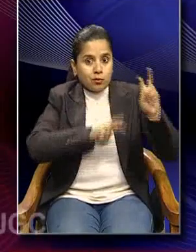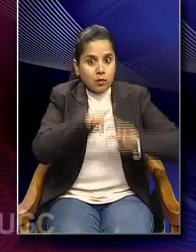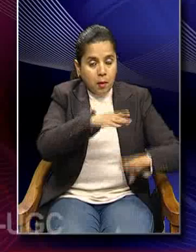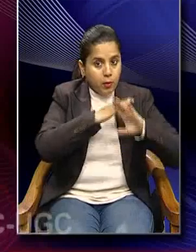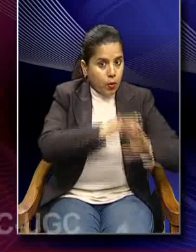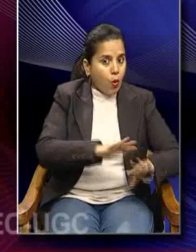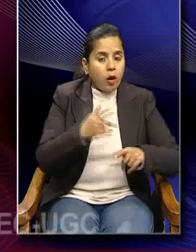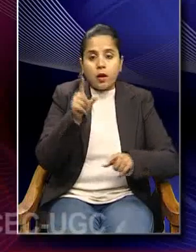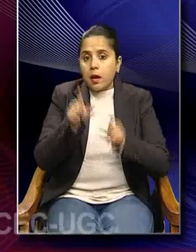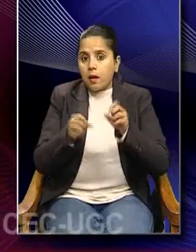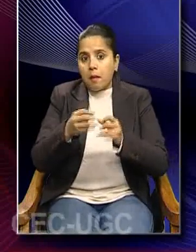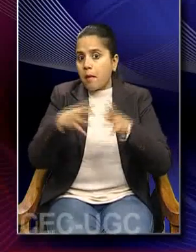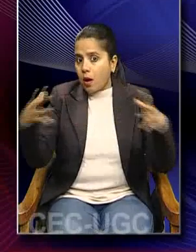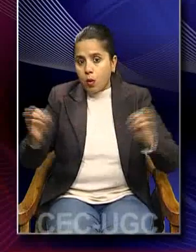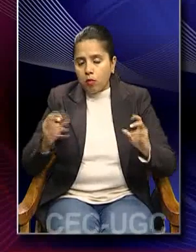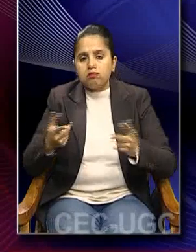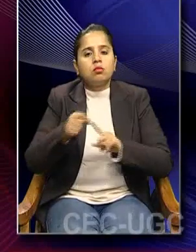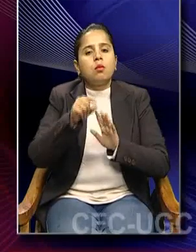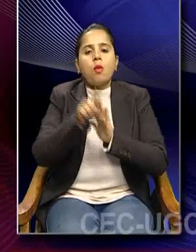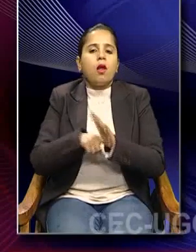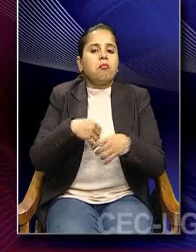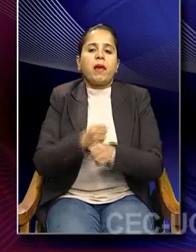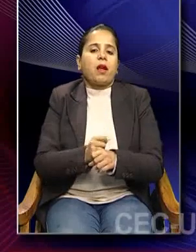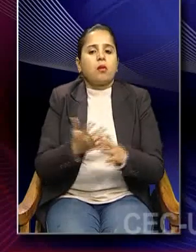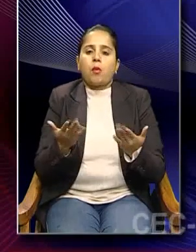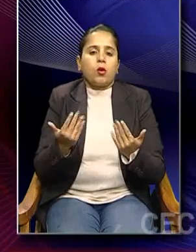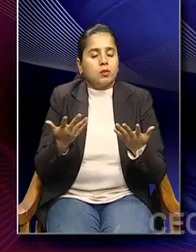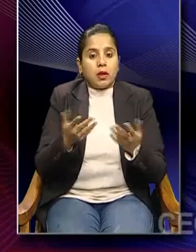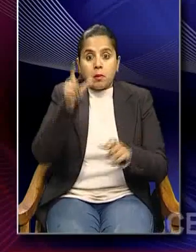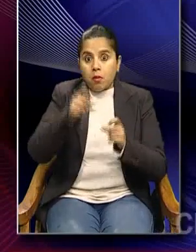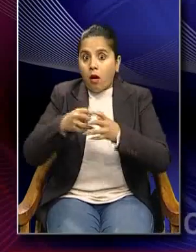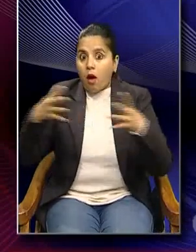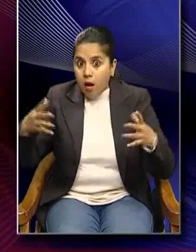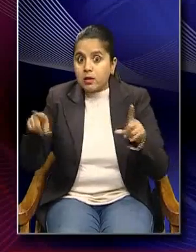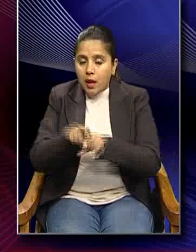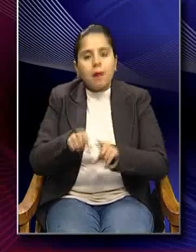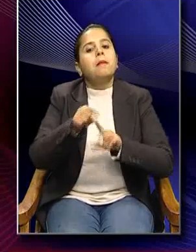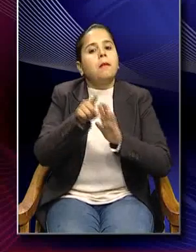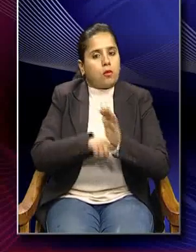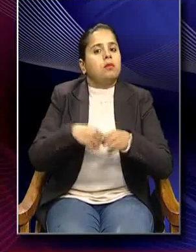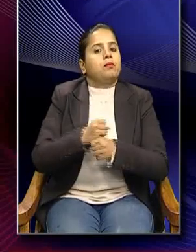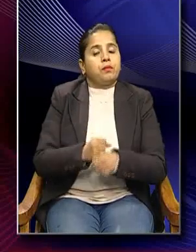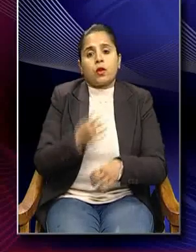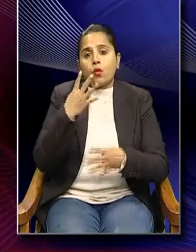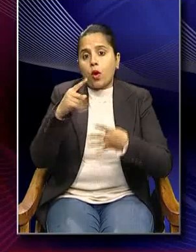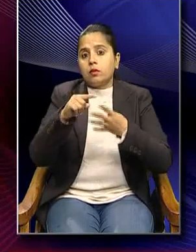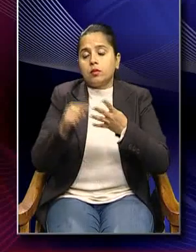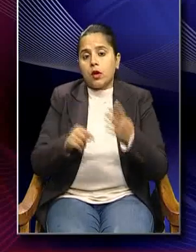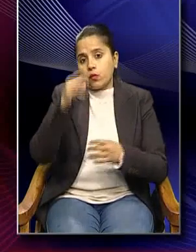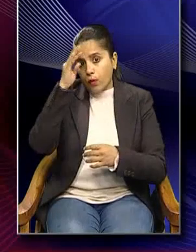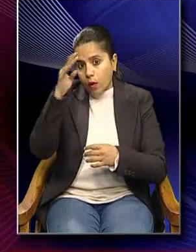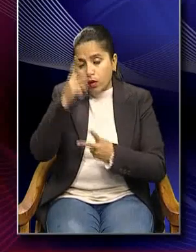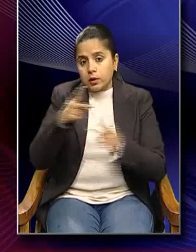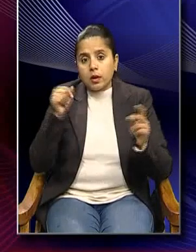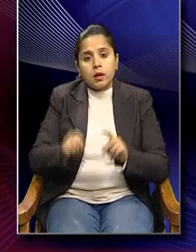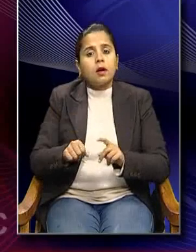not large, then no policy will be formulated. So there are 4 different philosophical